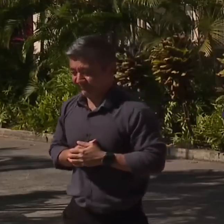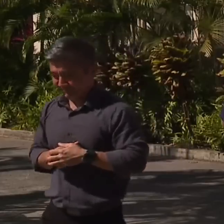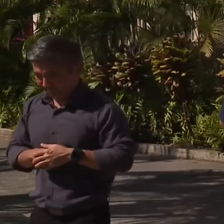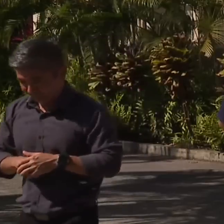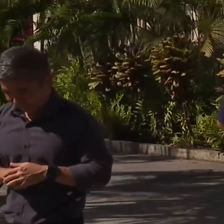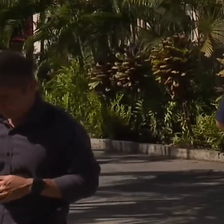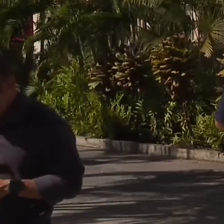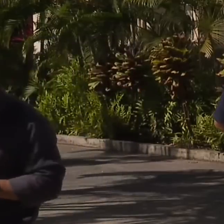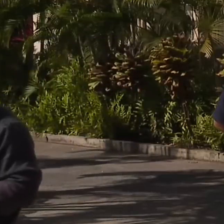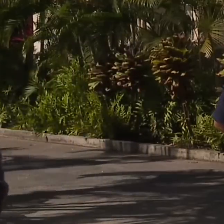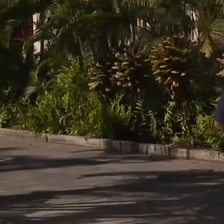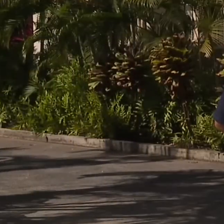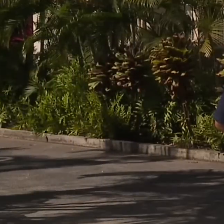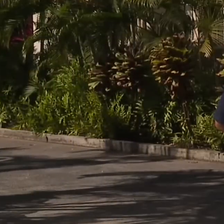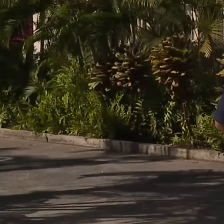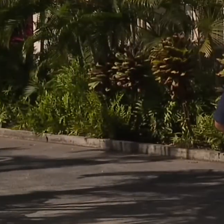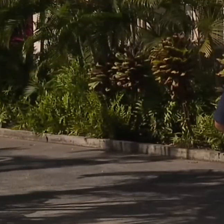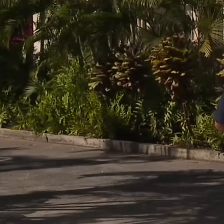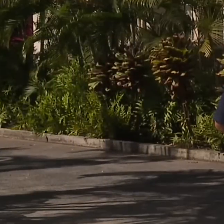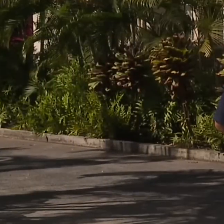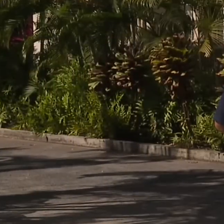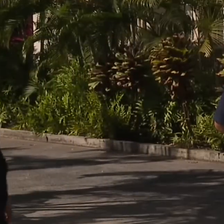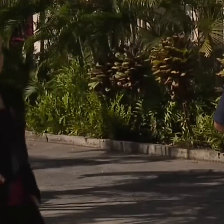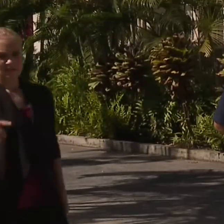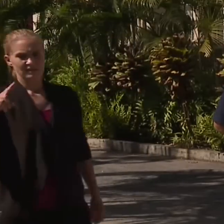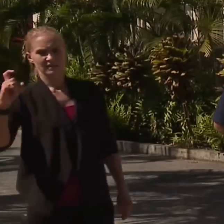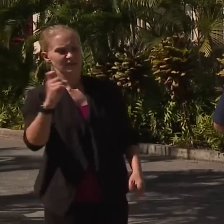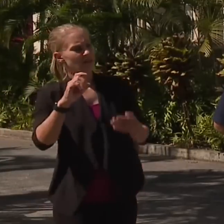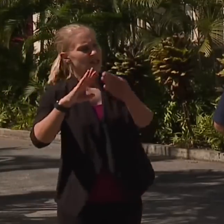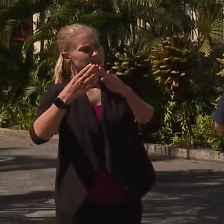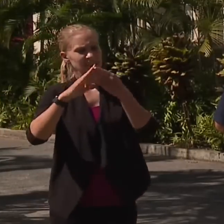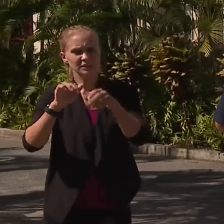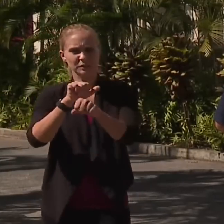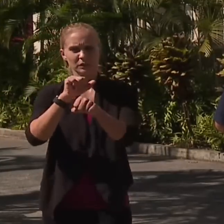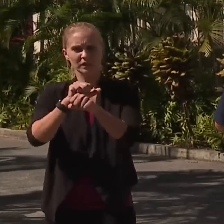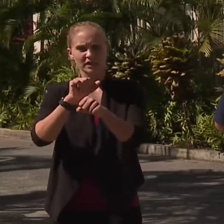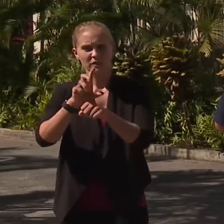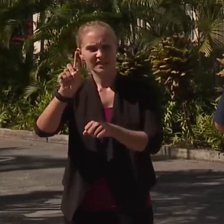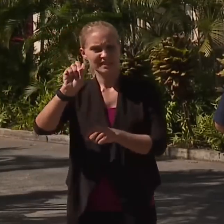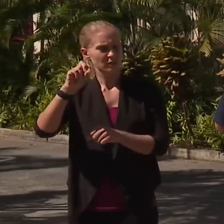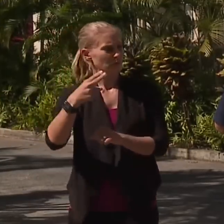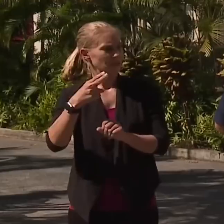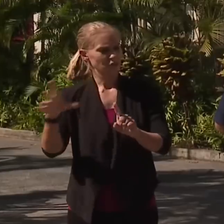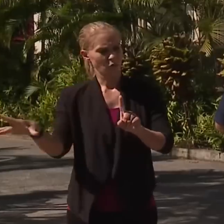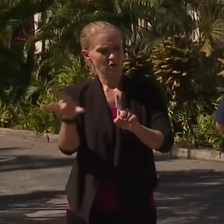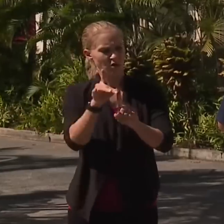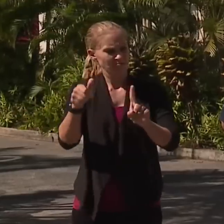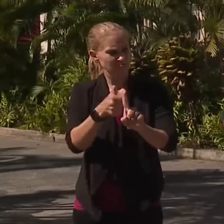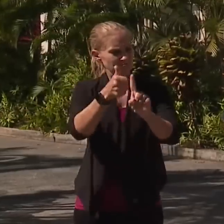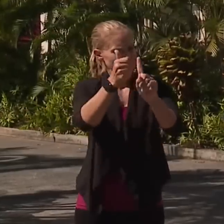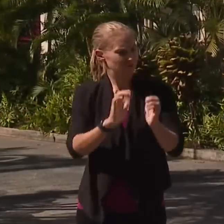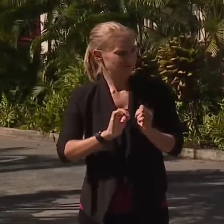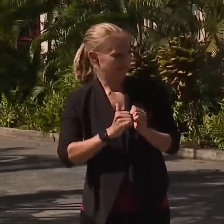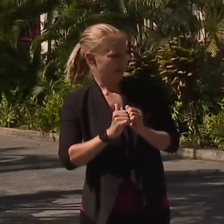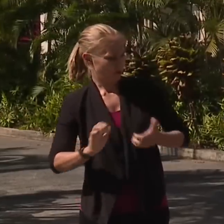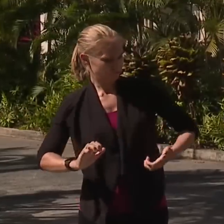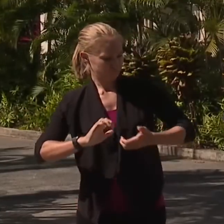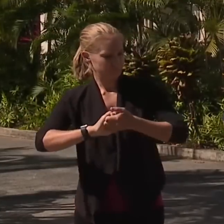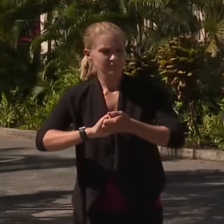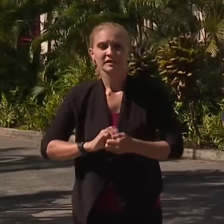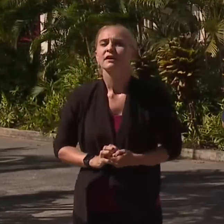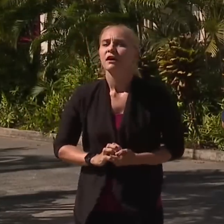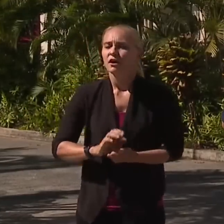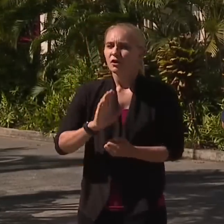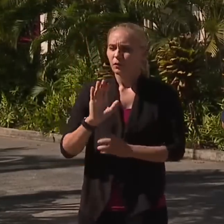asking how the city will be working with the DOH to coordinate contact tracing. What we're going to be doing is,